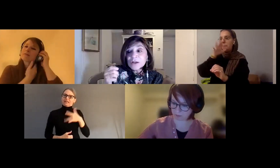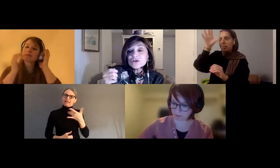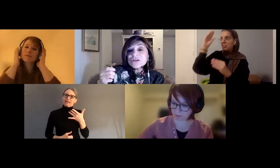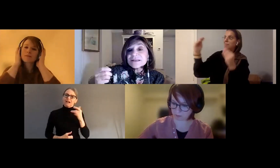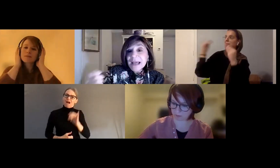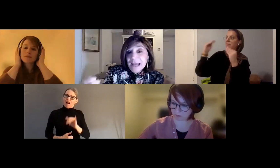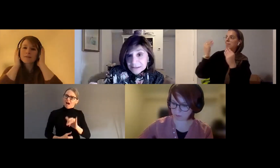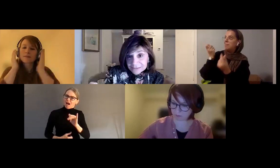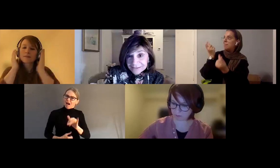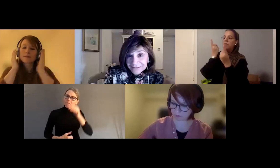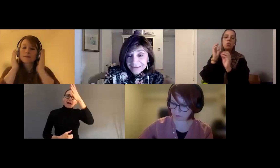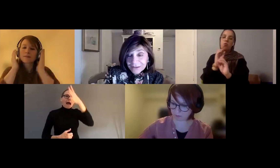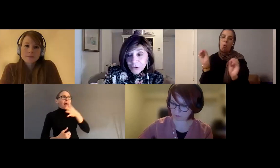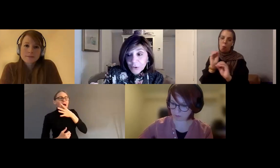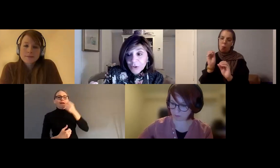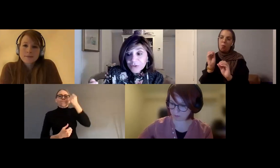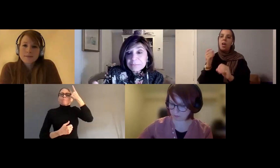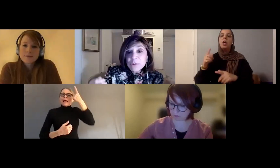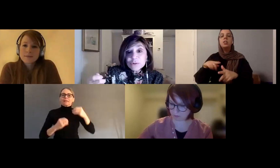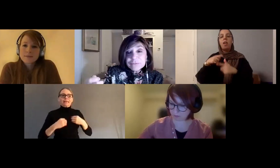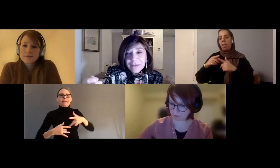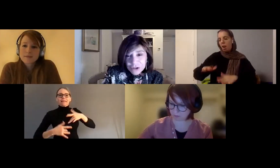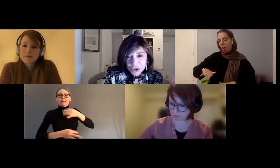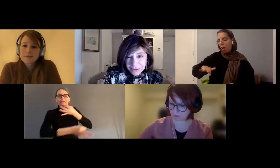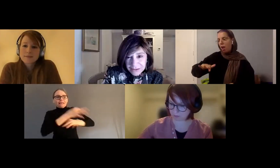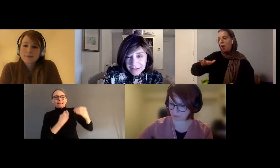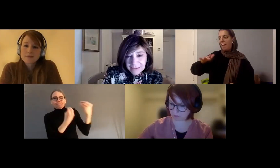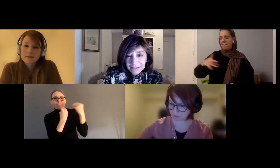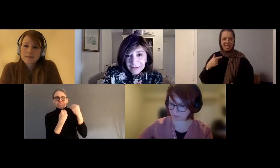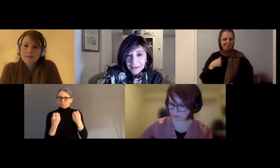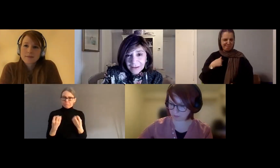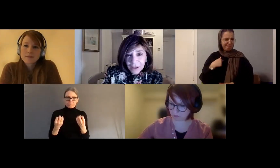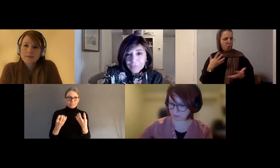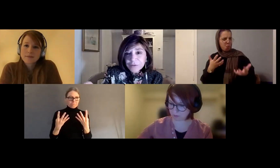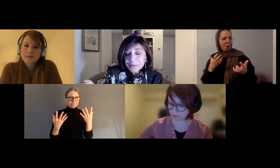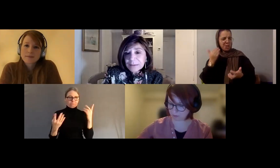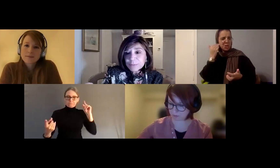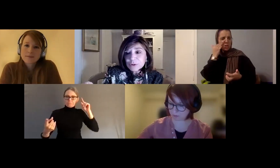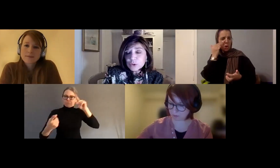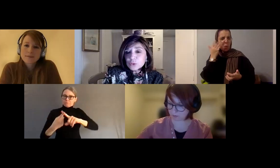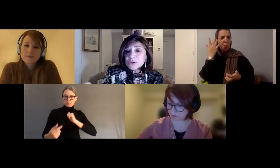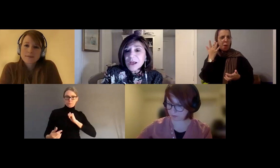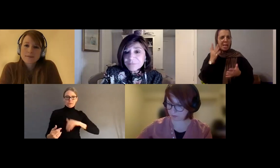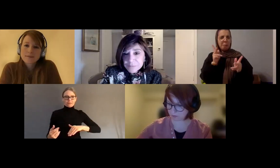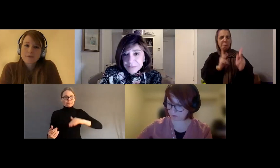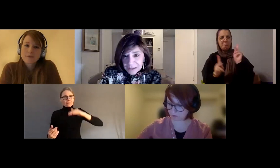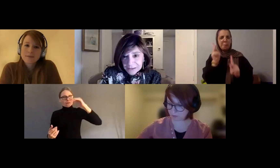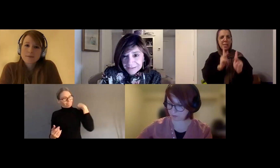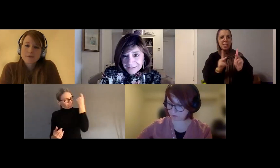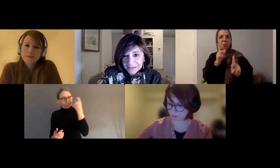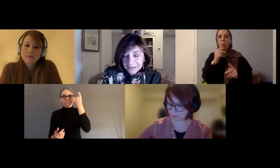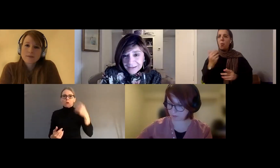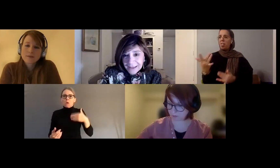to understand the motivations of the people who loved